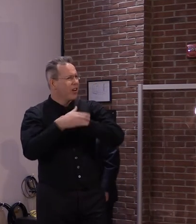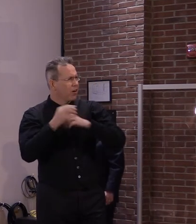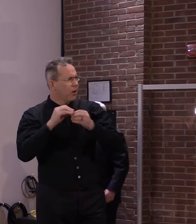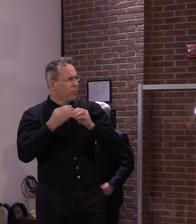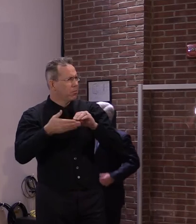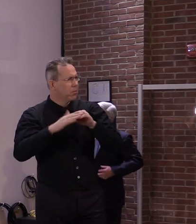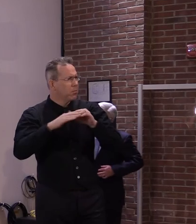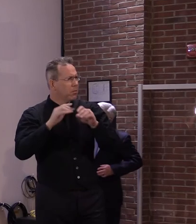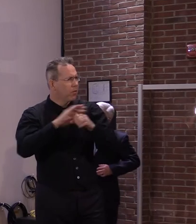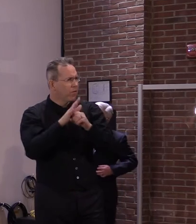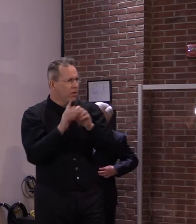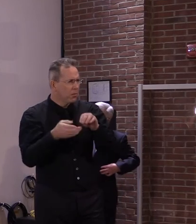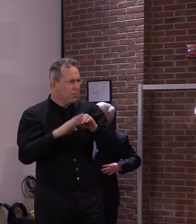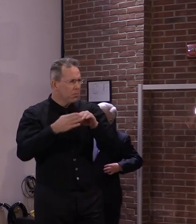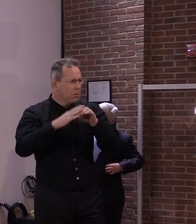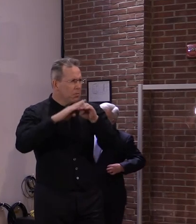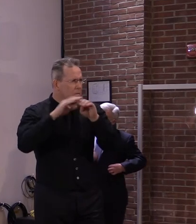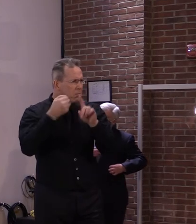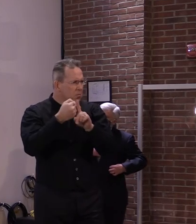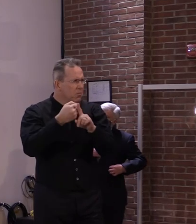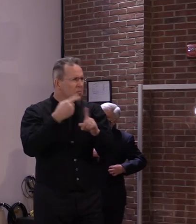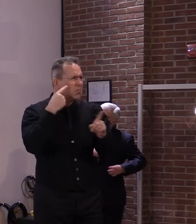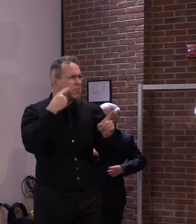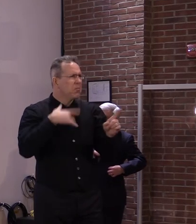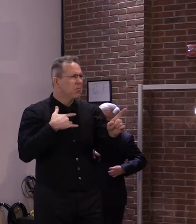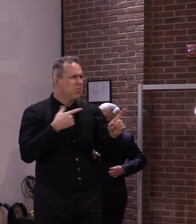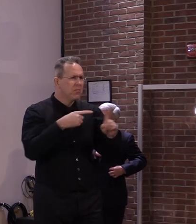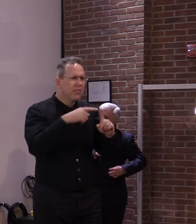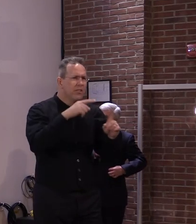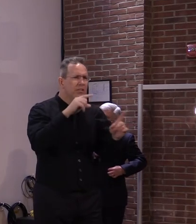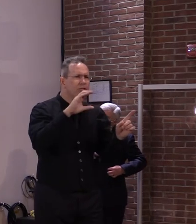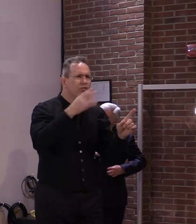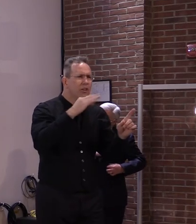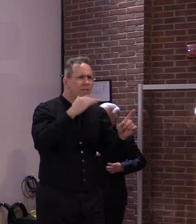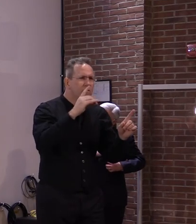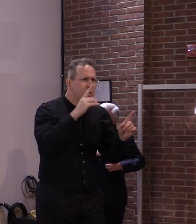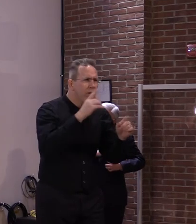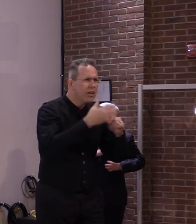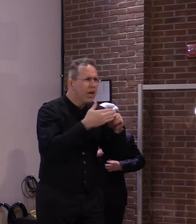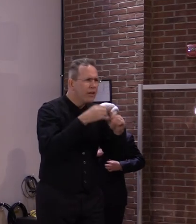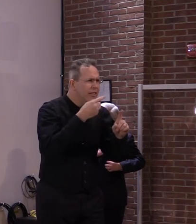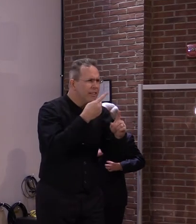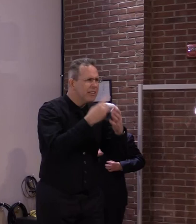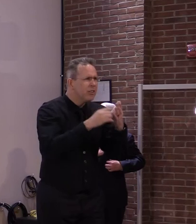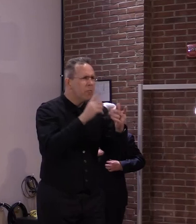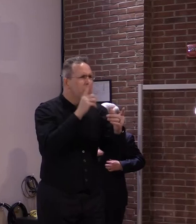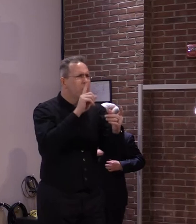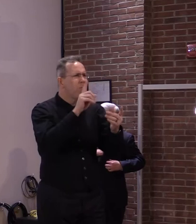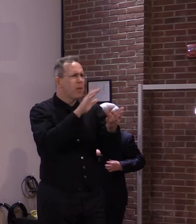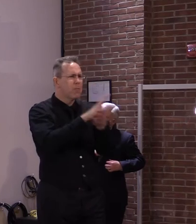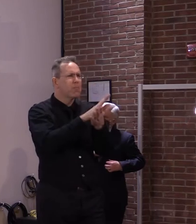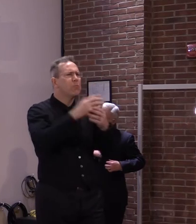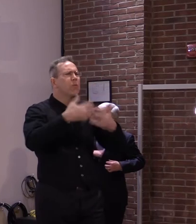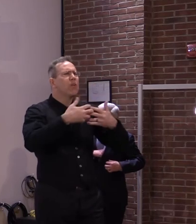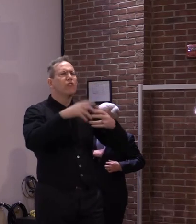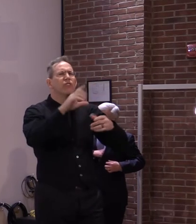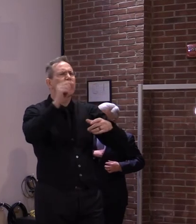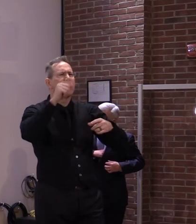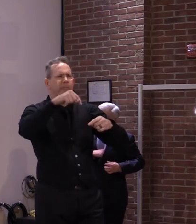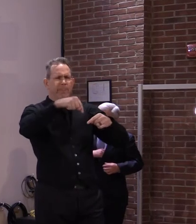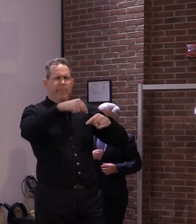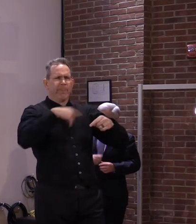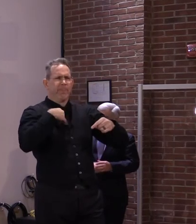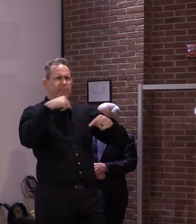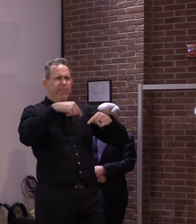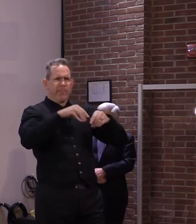and an outbreak related to a paper what what can you uh do to fill us in on some of that